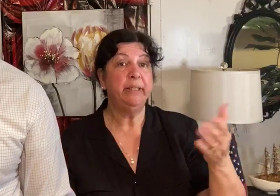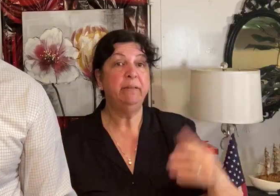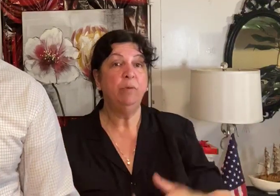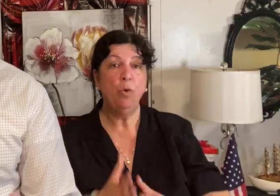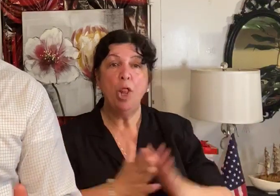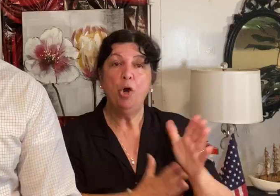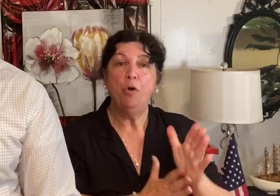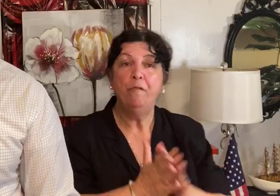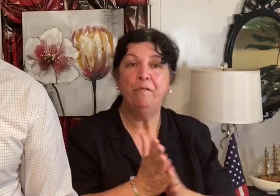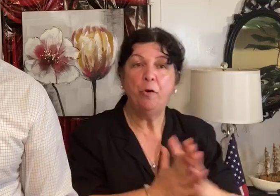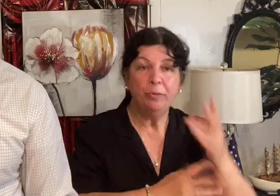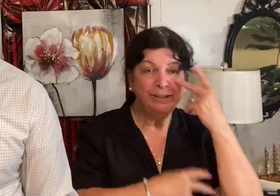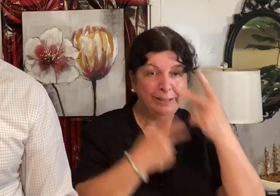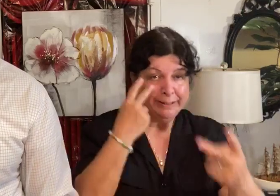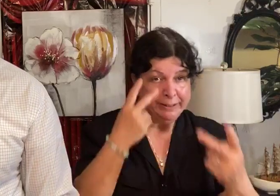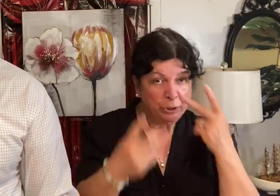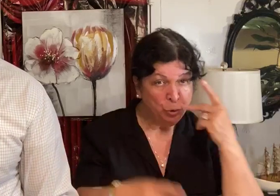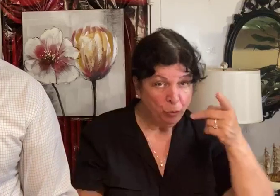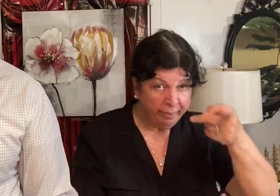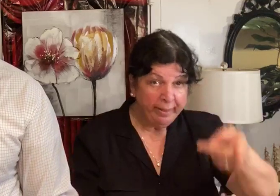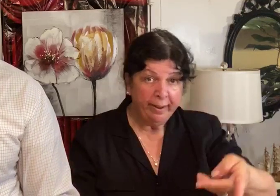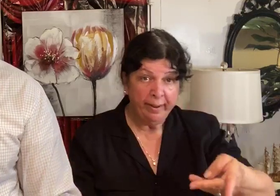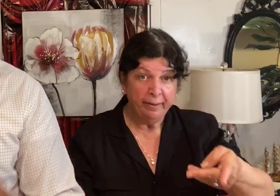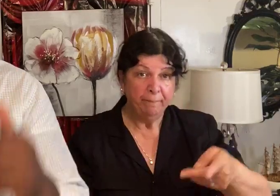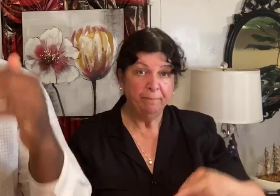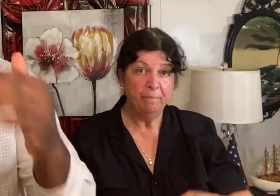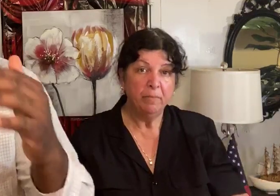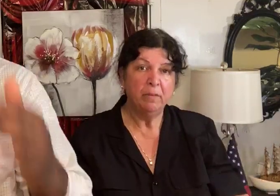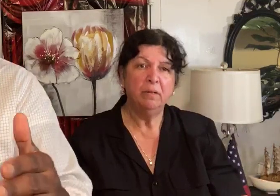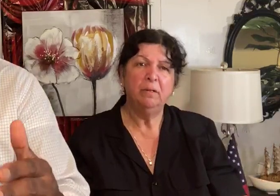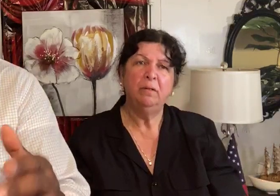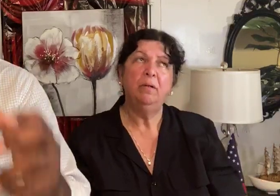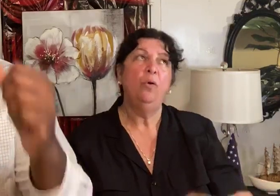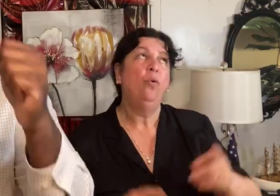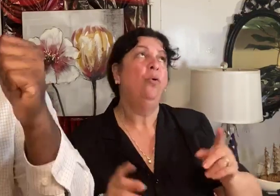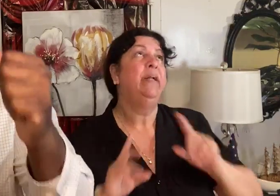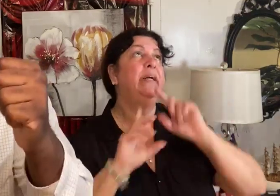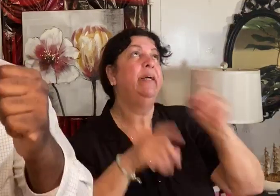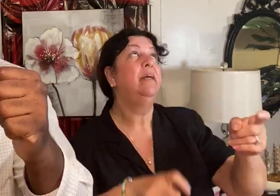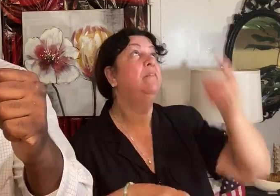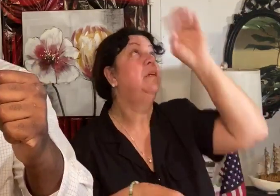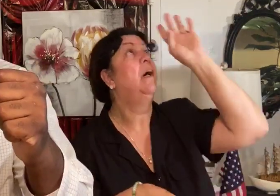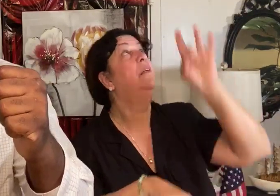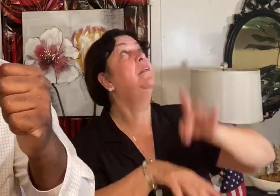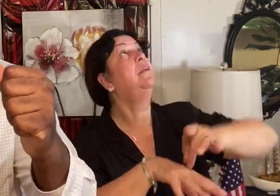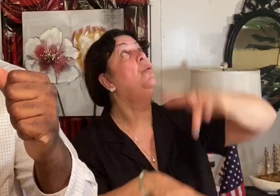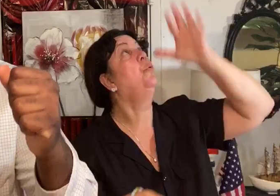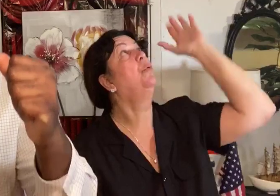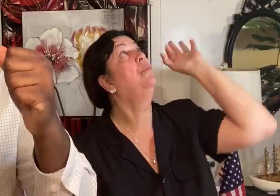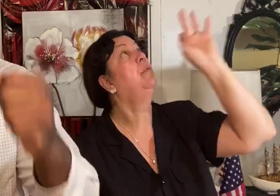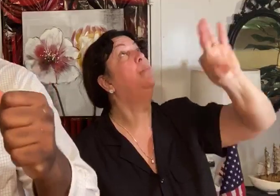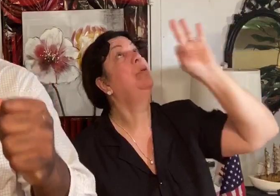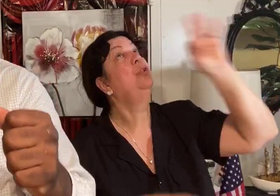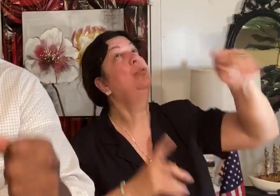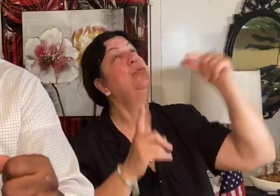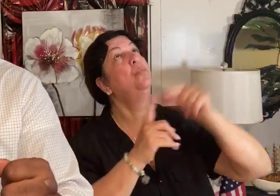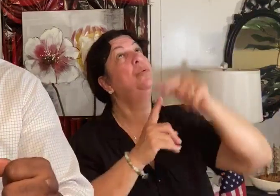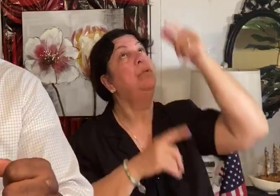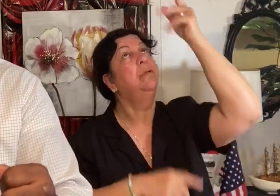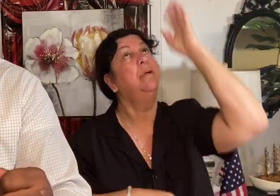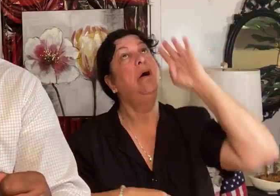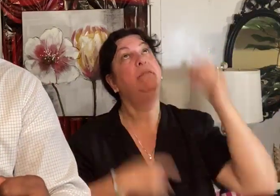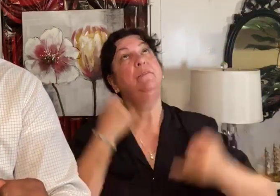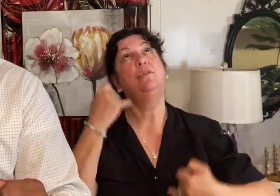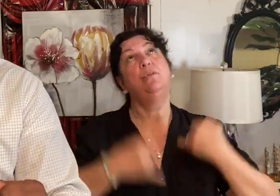point. Looking forward to seeing a bunch of you there. We're looking forward to giving God the glory, preaching the word of God, having the joy of the